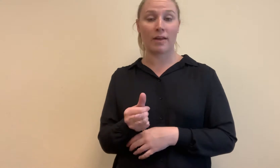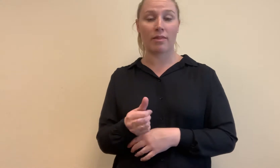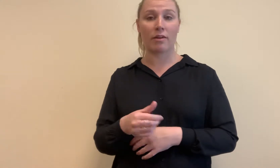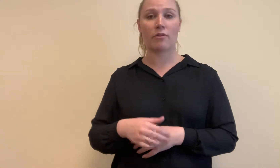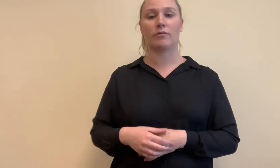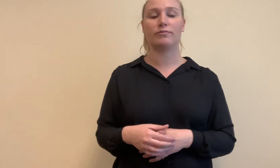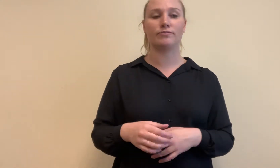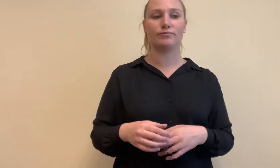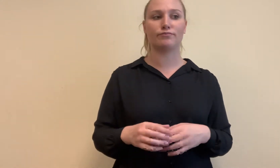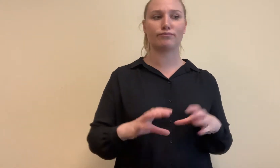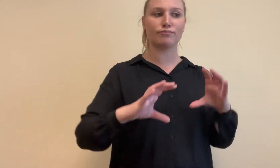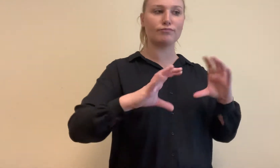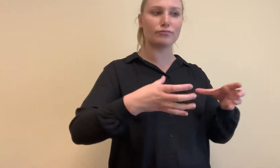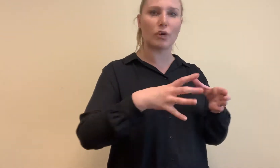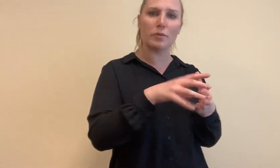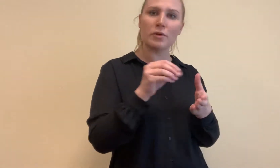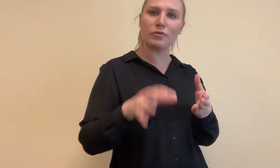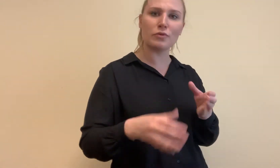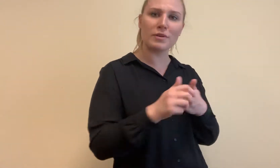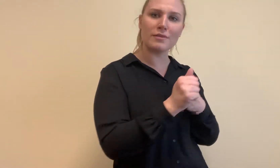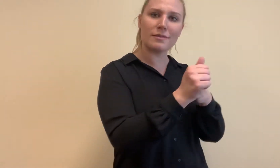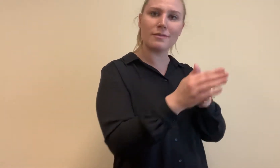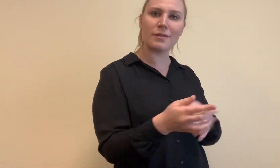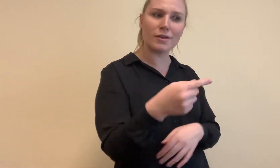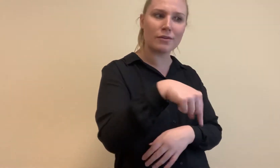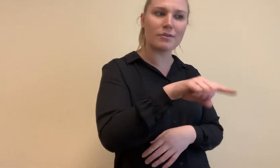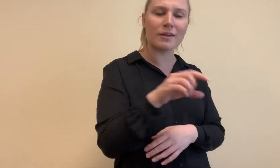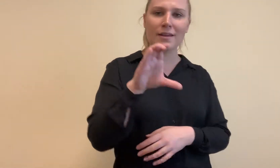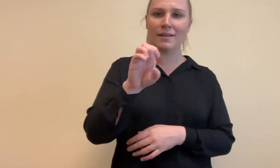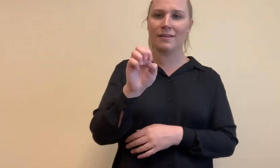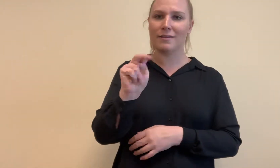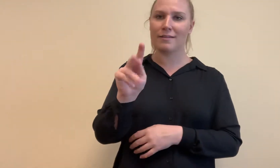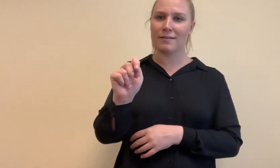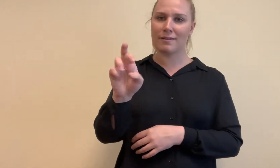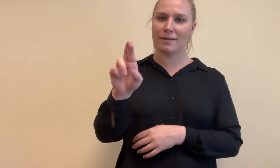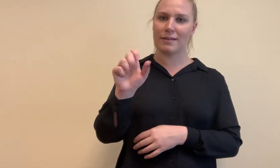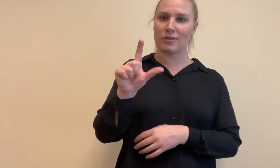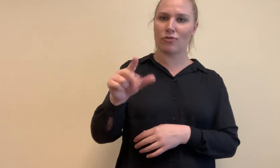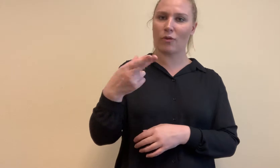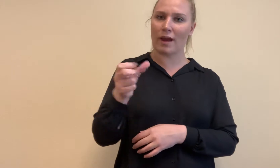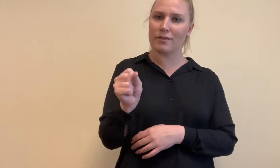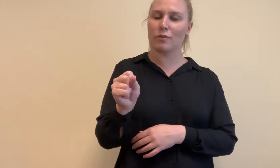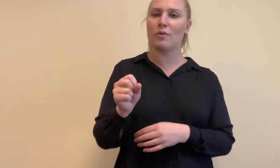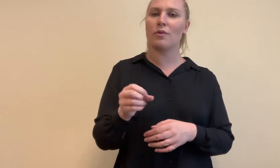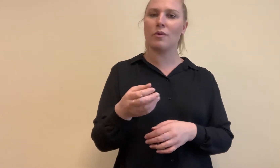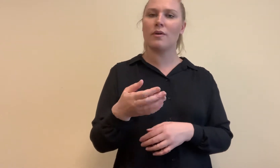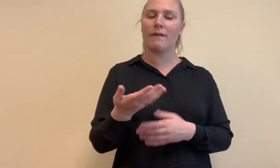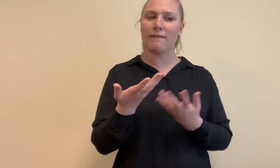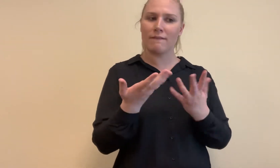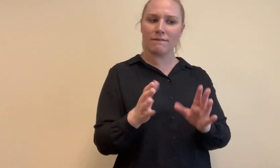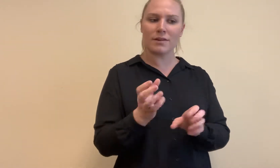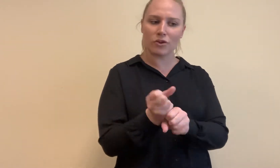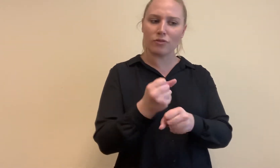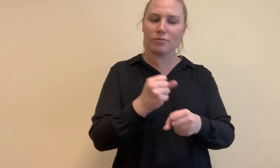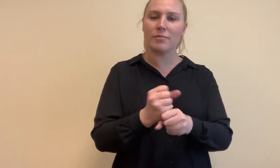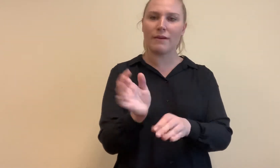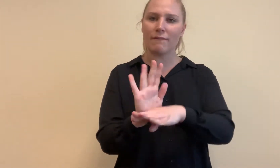fantastic leadership group in Central High School. They put out just an amazing video called Alone. If you haven't seen it, focused